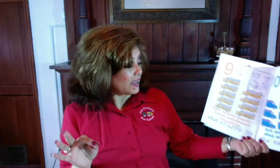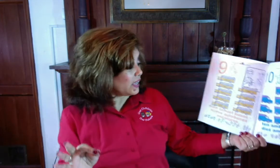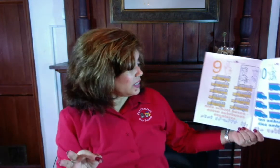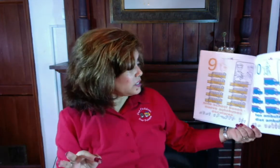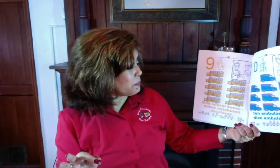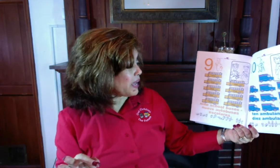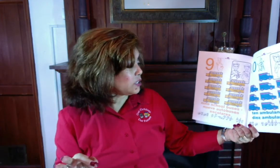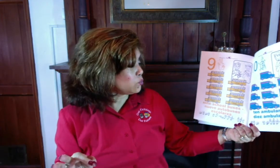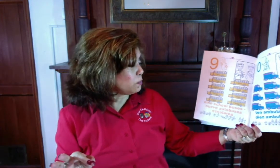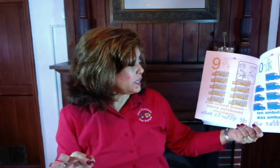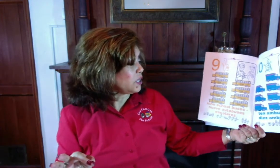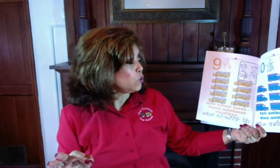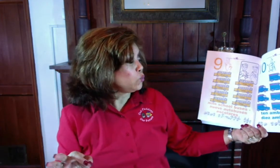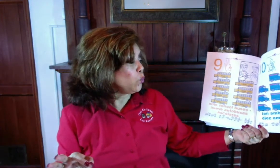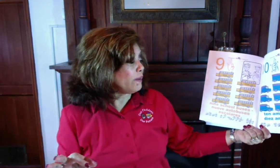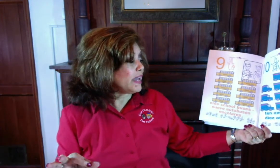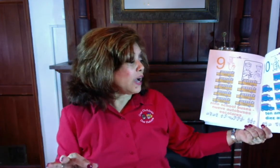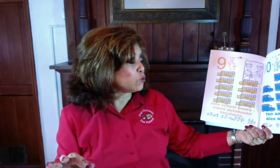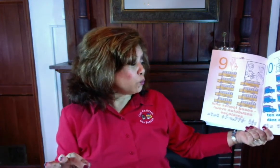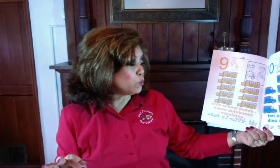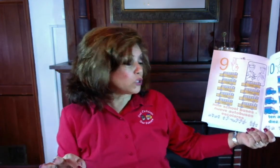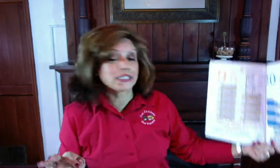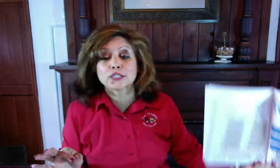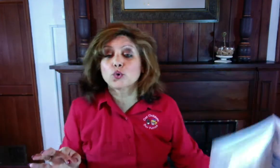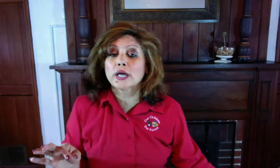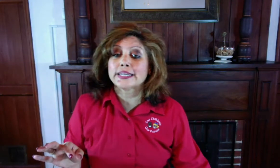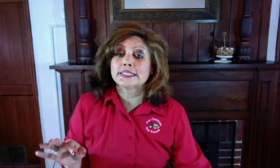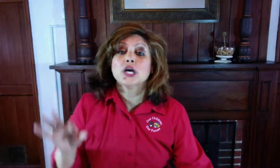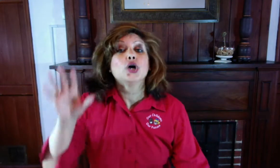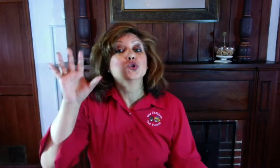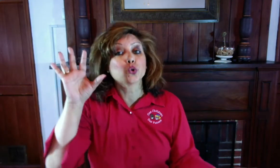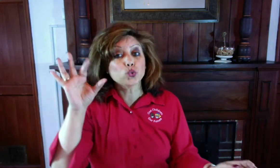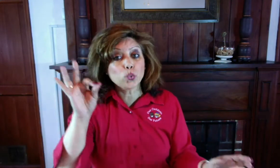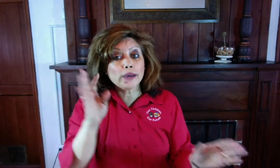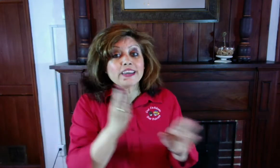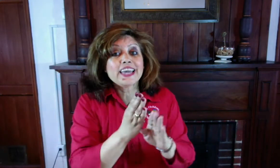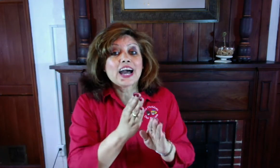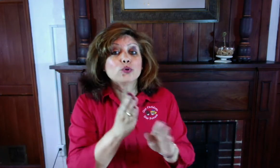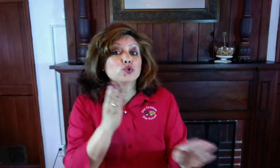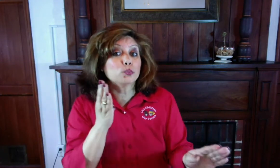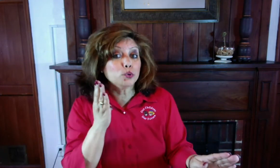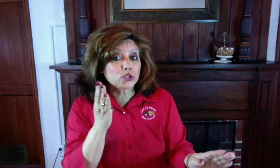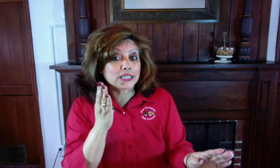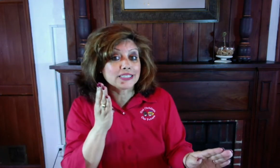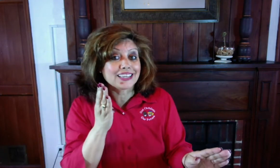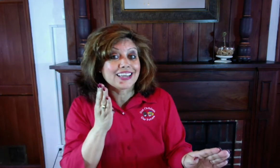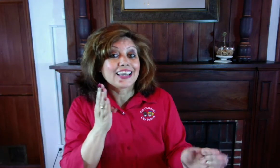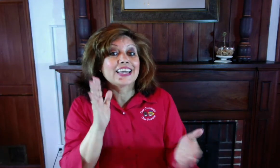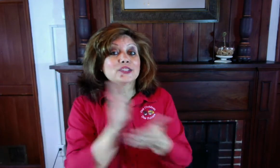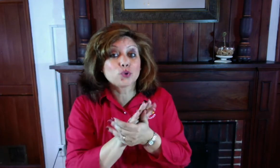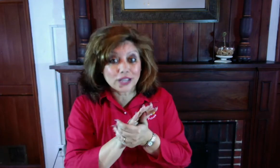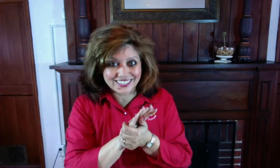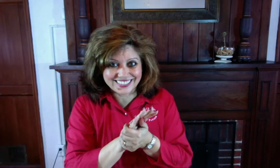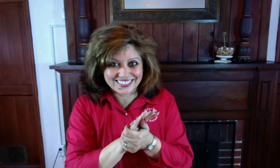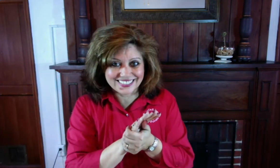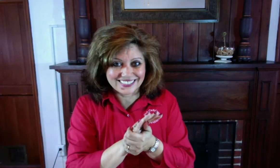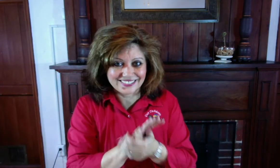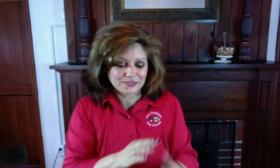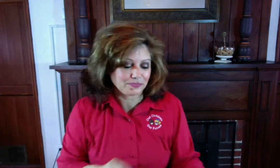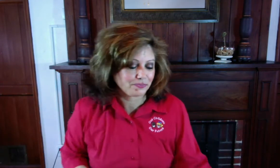and in Spanish would be 9 autobuses escolares. So 9 autobuses escolares.